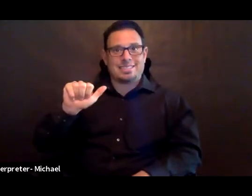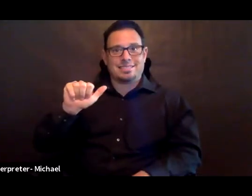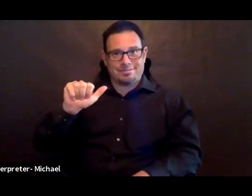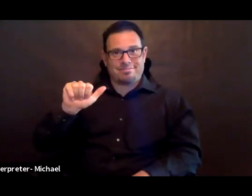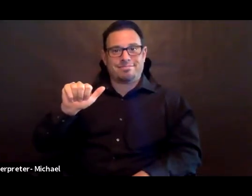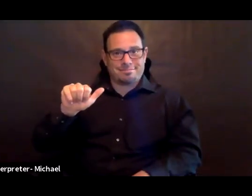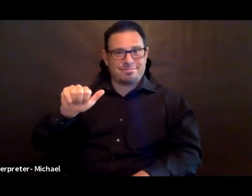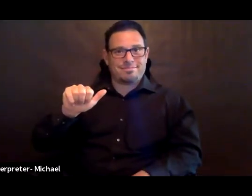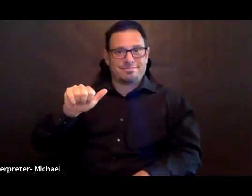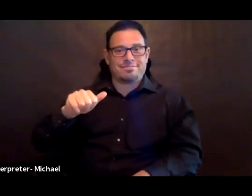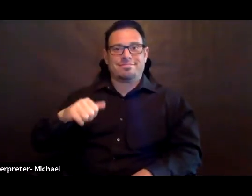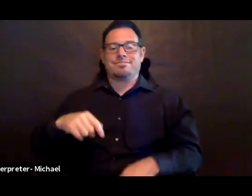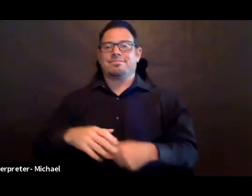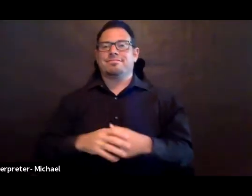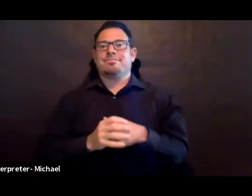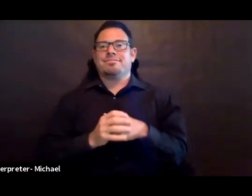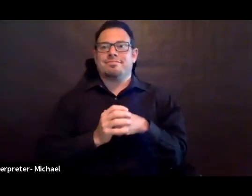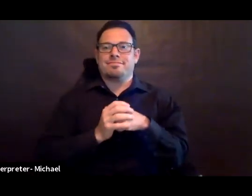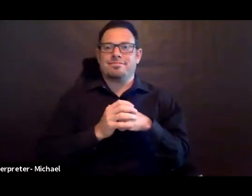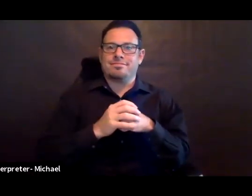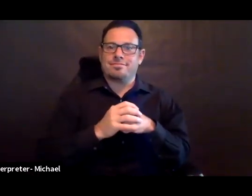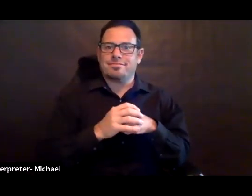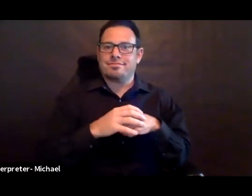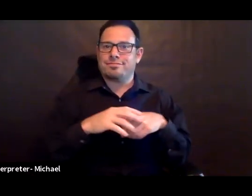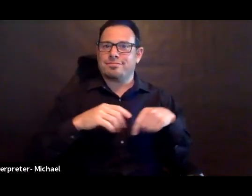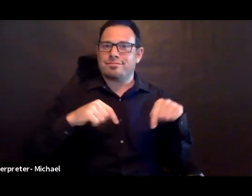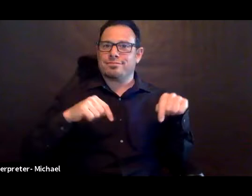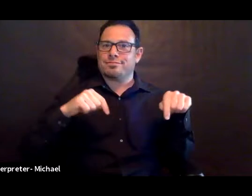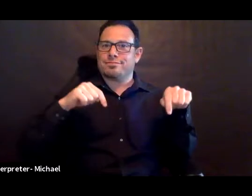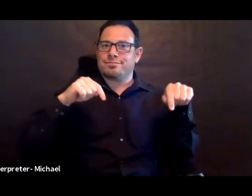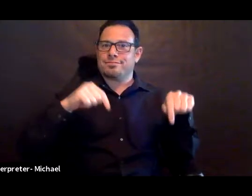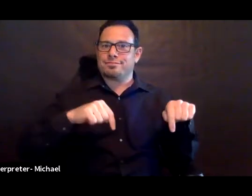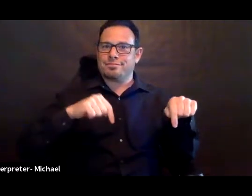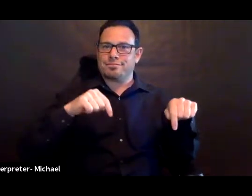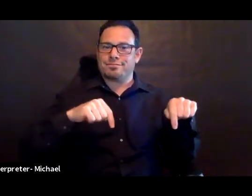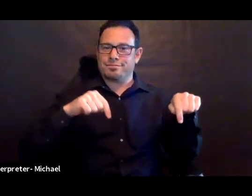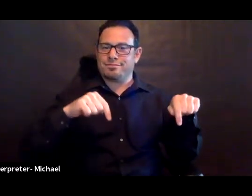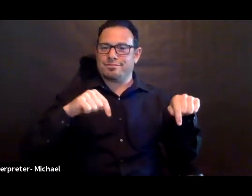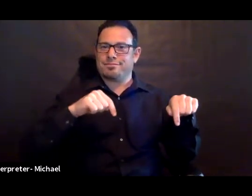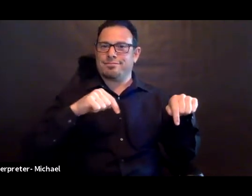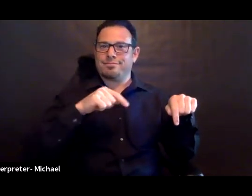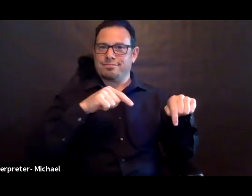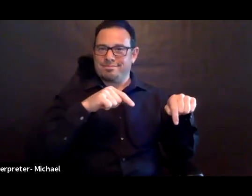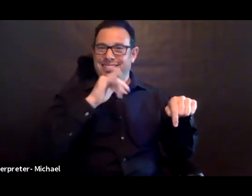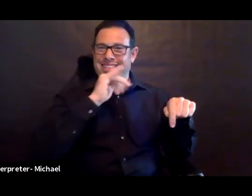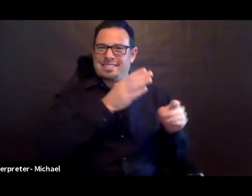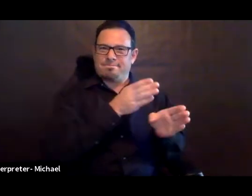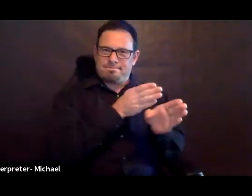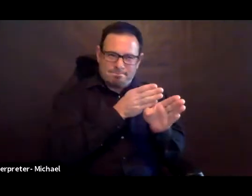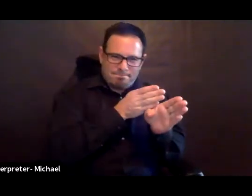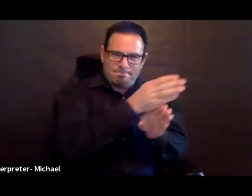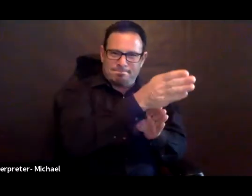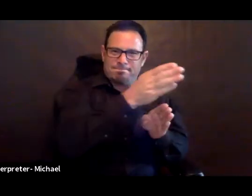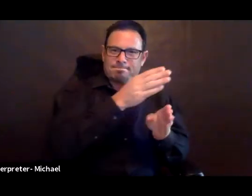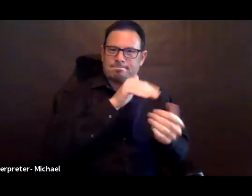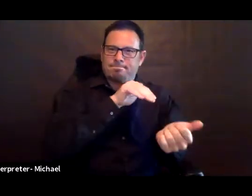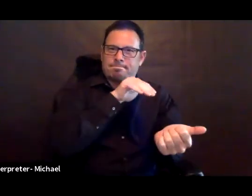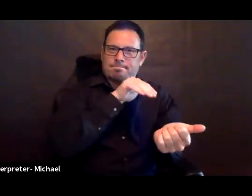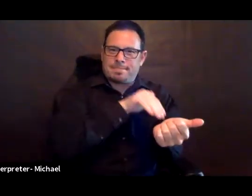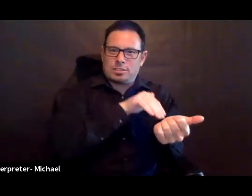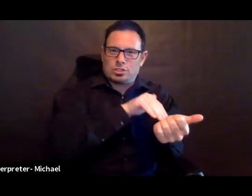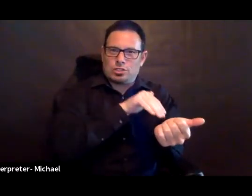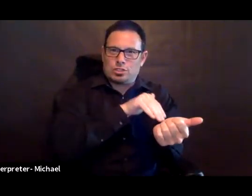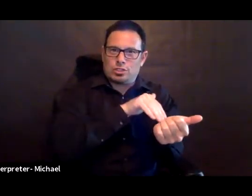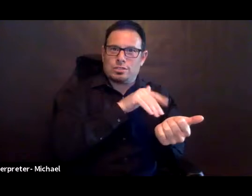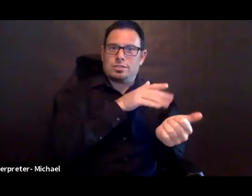now say that the variant, the Delta variant, is causing 3 out of every 4 COVID cases in Minnesota at this point